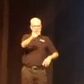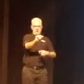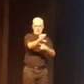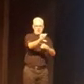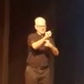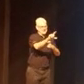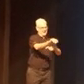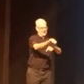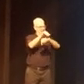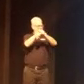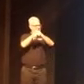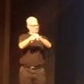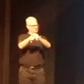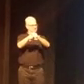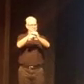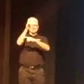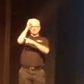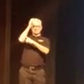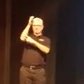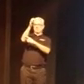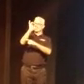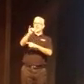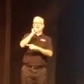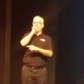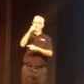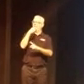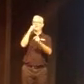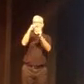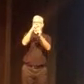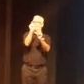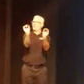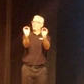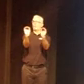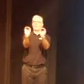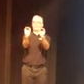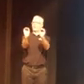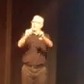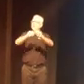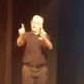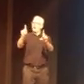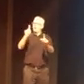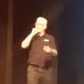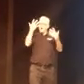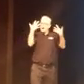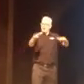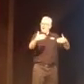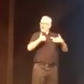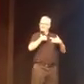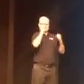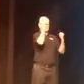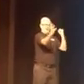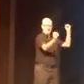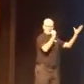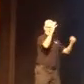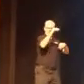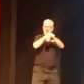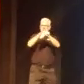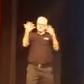The formalization of English. ASL. It was not that concept of saying bilingual, but they already had that,